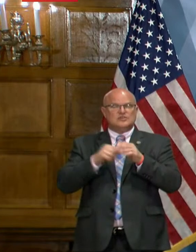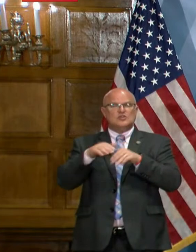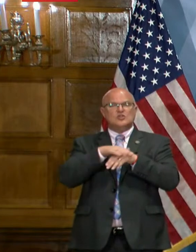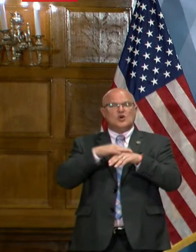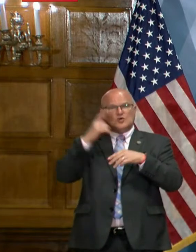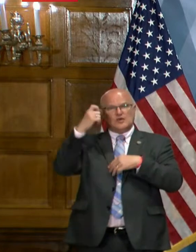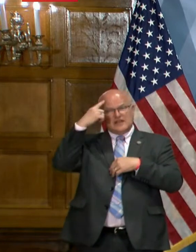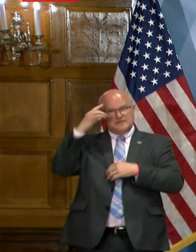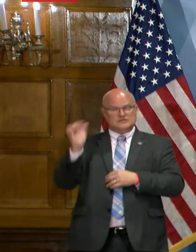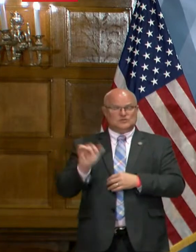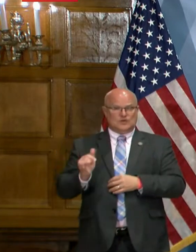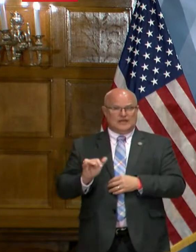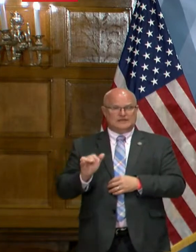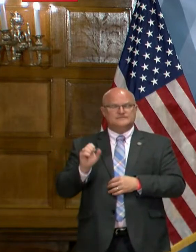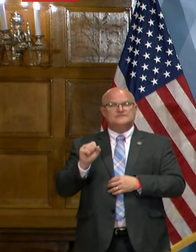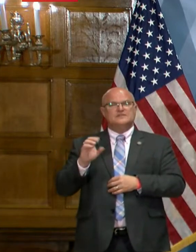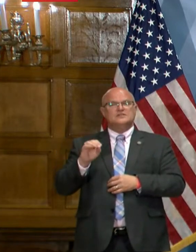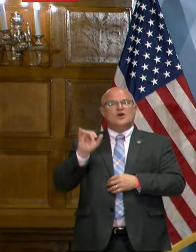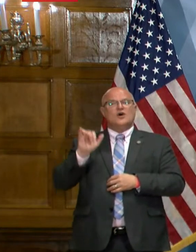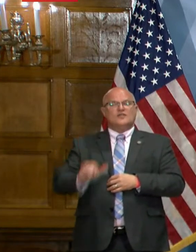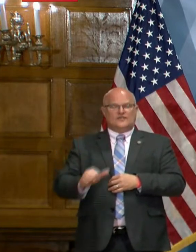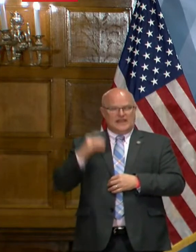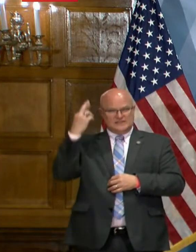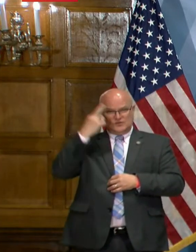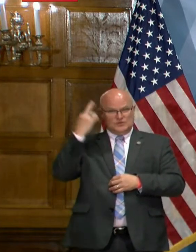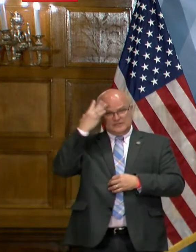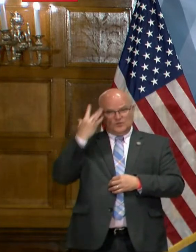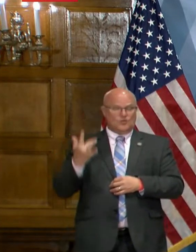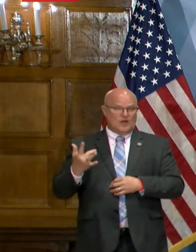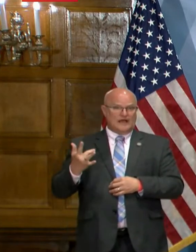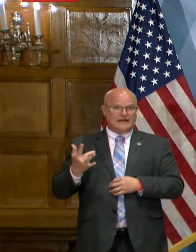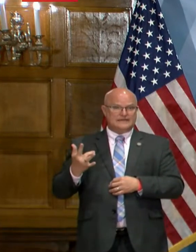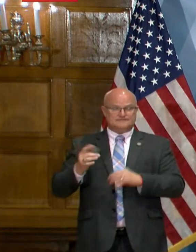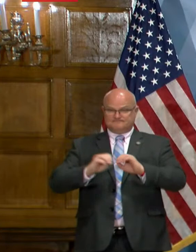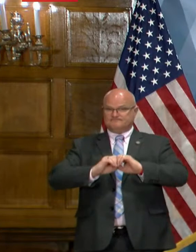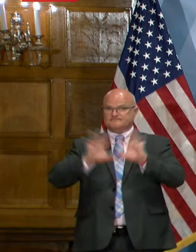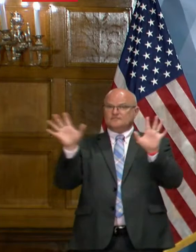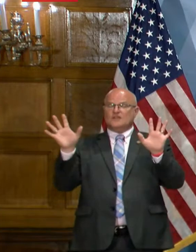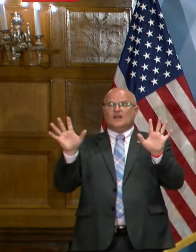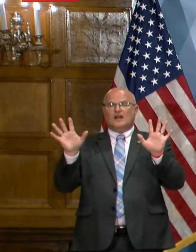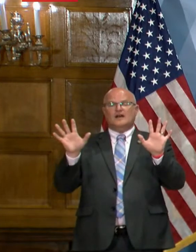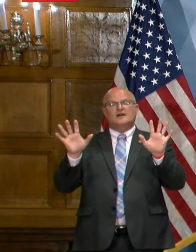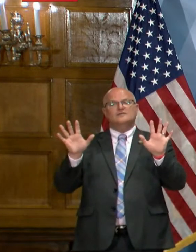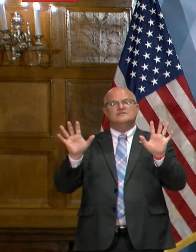local government as well. And so that's the rationale of it. Obviously,